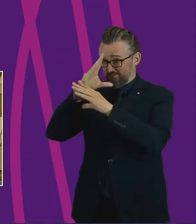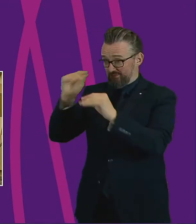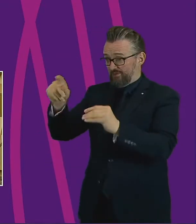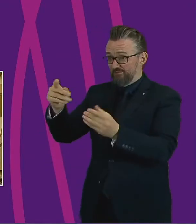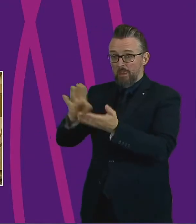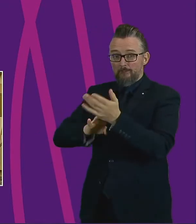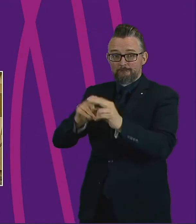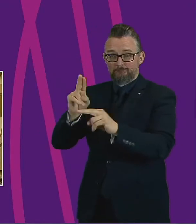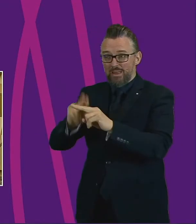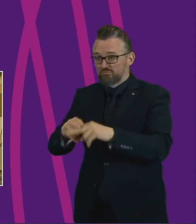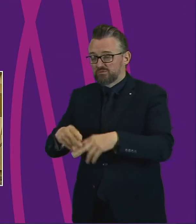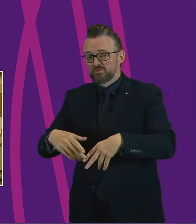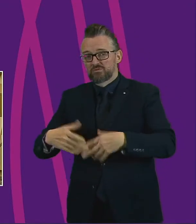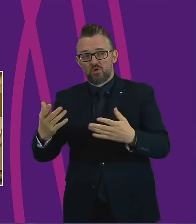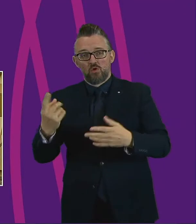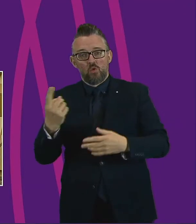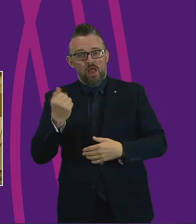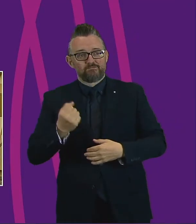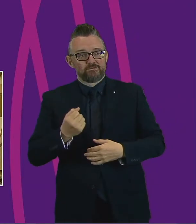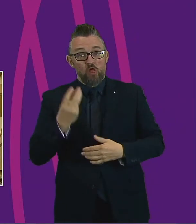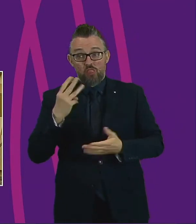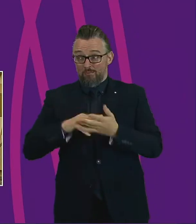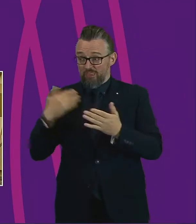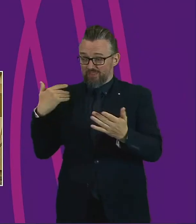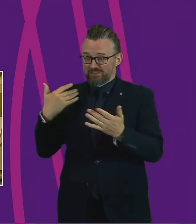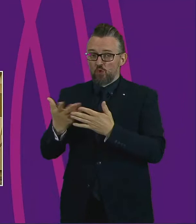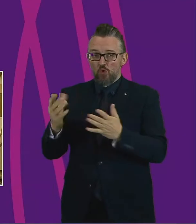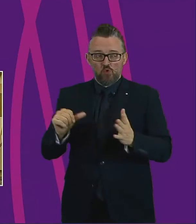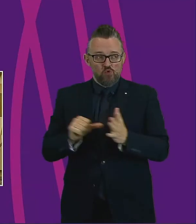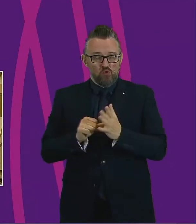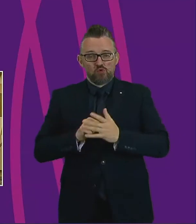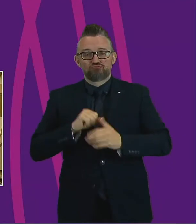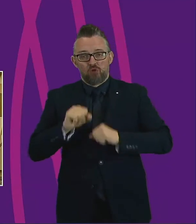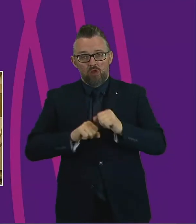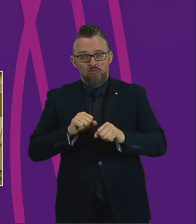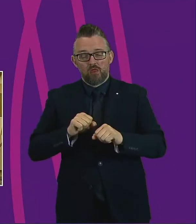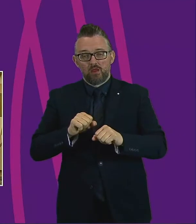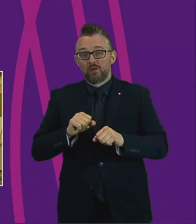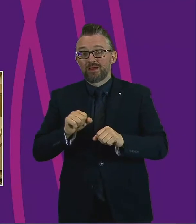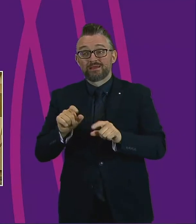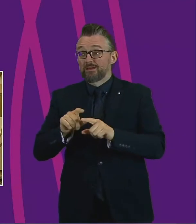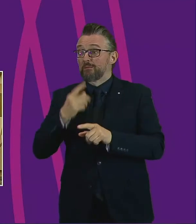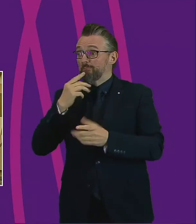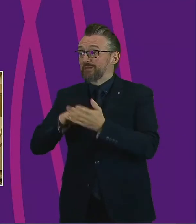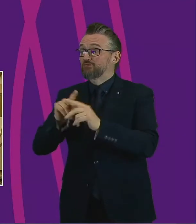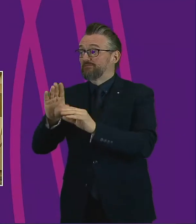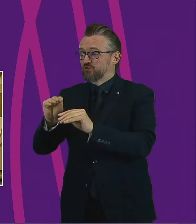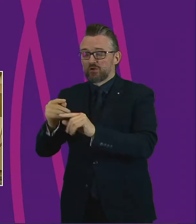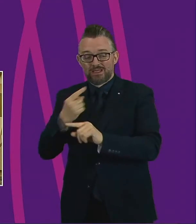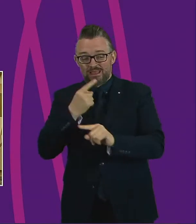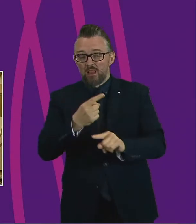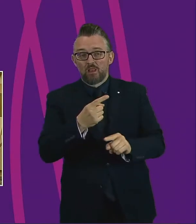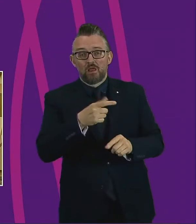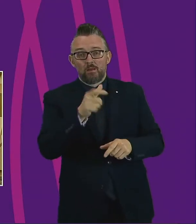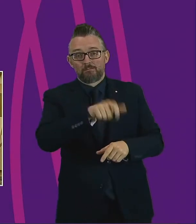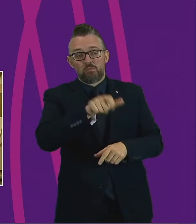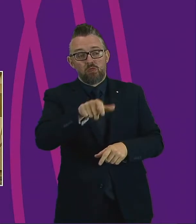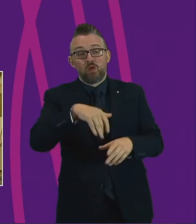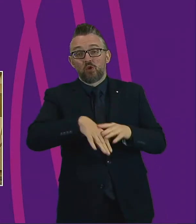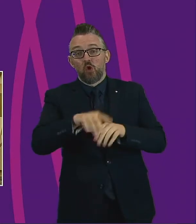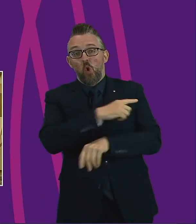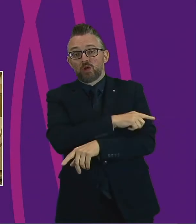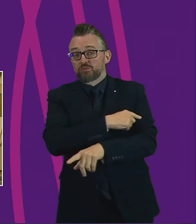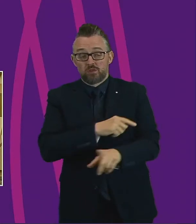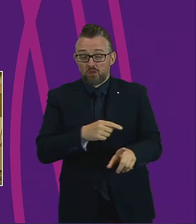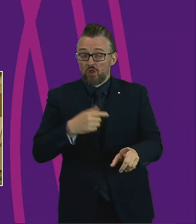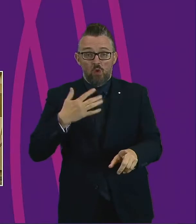who have been living for 3 months with the difficulties of this, I would certainly extend that to patients waiting for treatment. We want to get you back